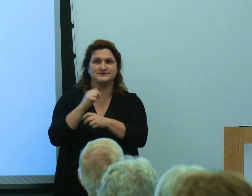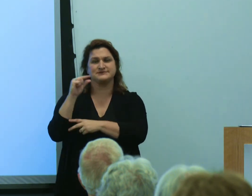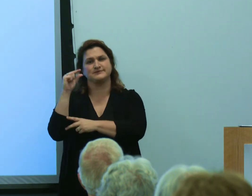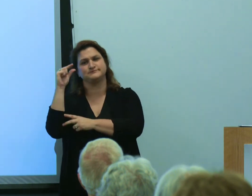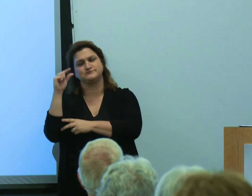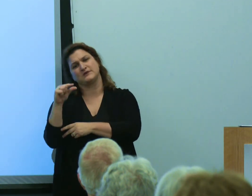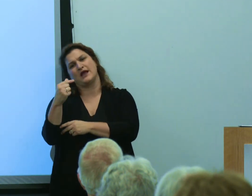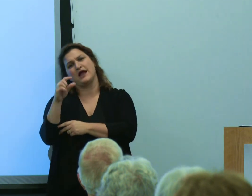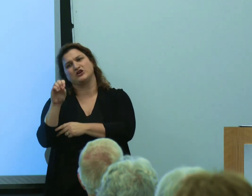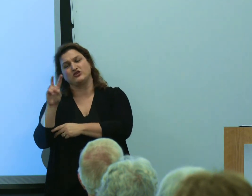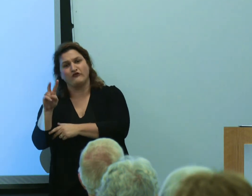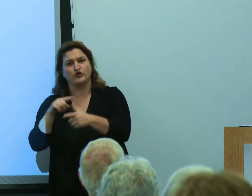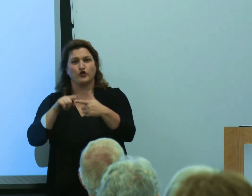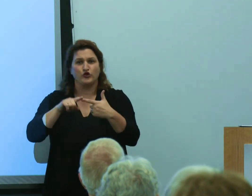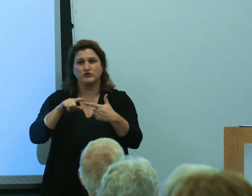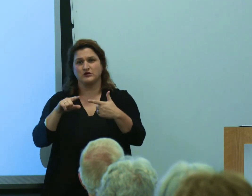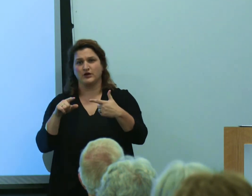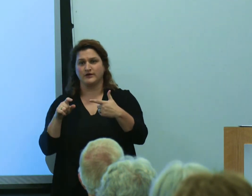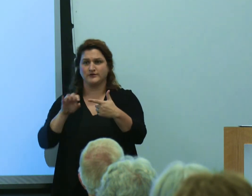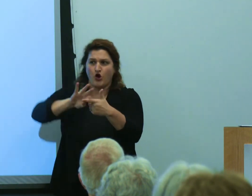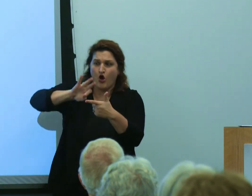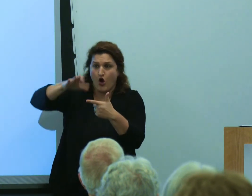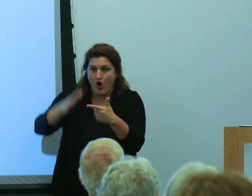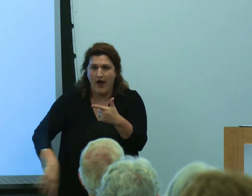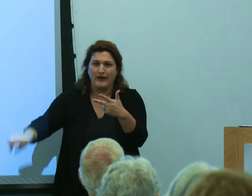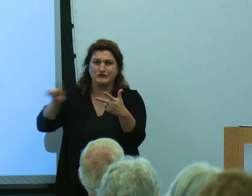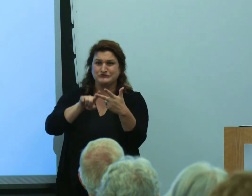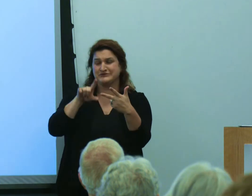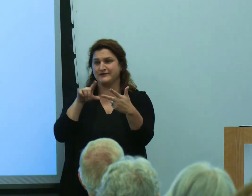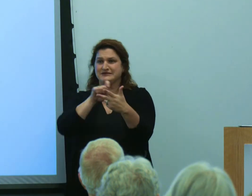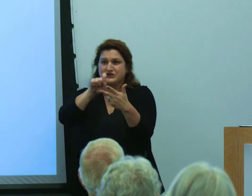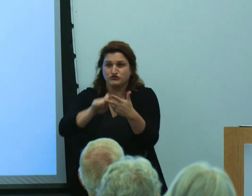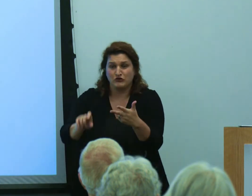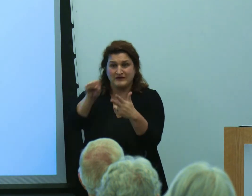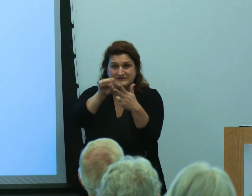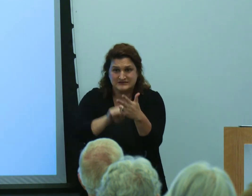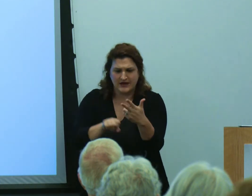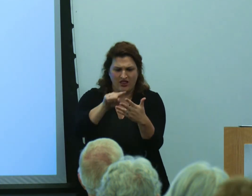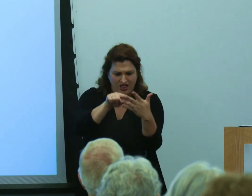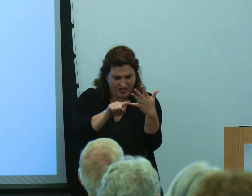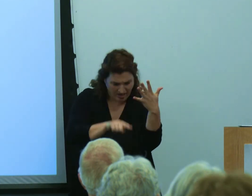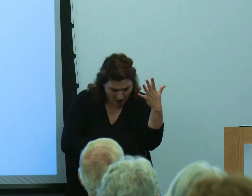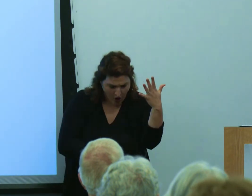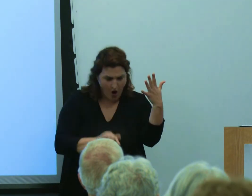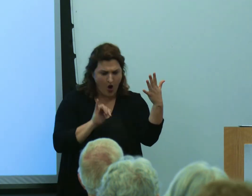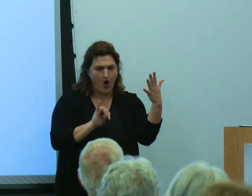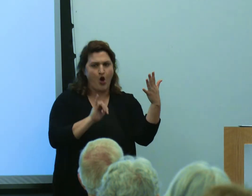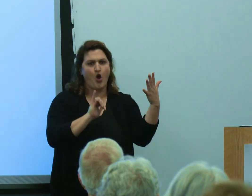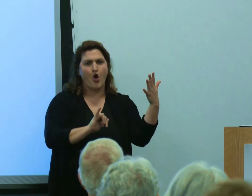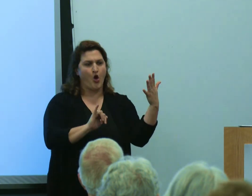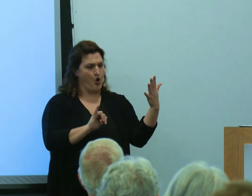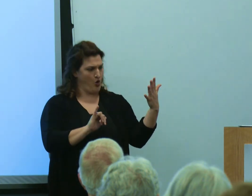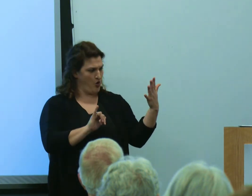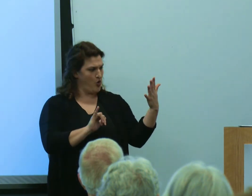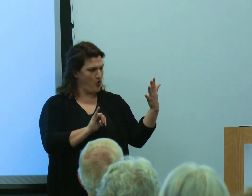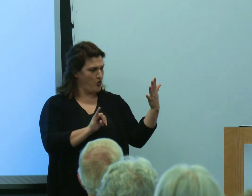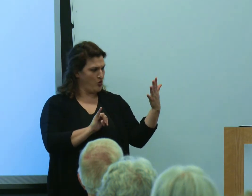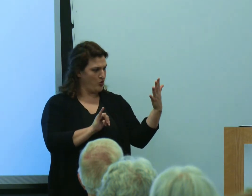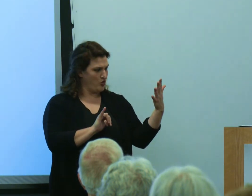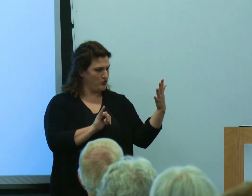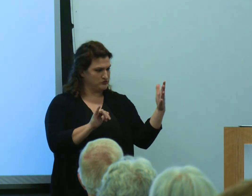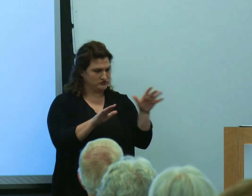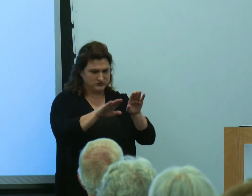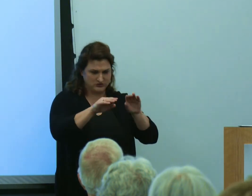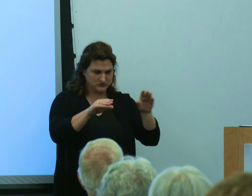secretary of state, you look at, you know, the president and U.S. senator, and you can see, oh, let's average them all out, put them all